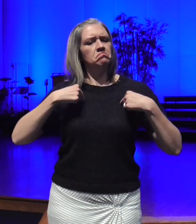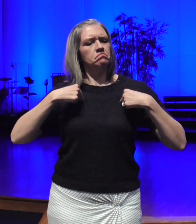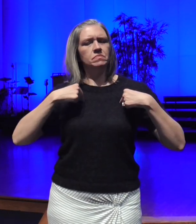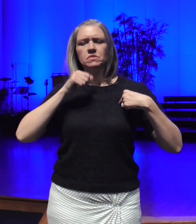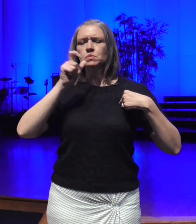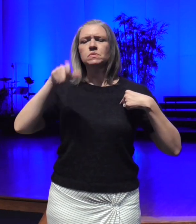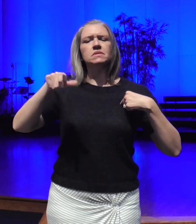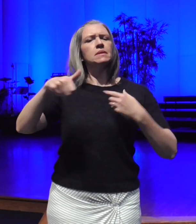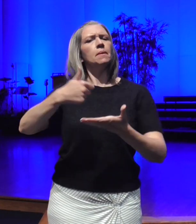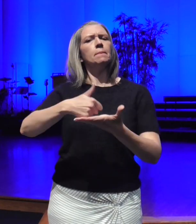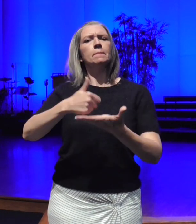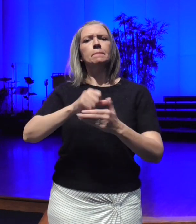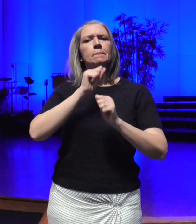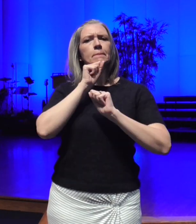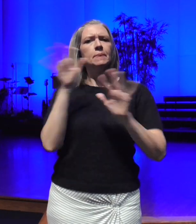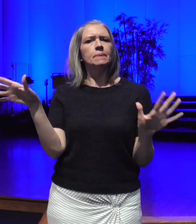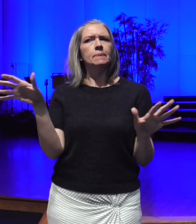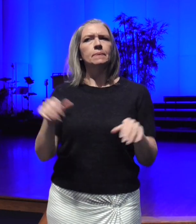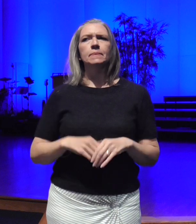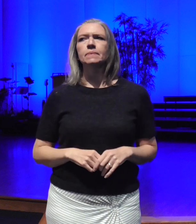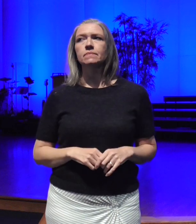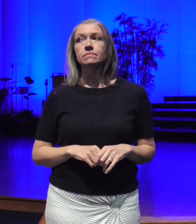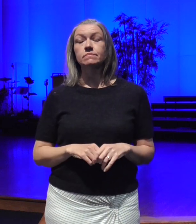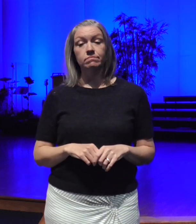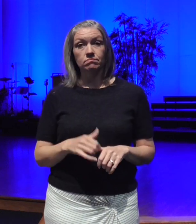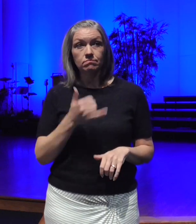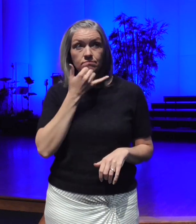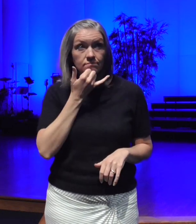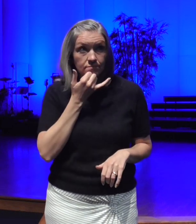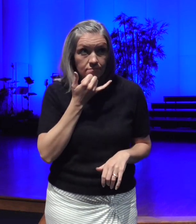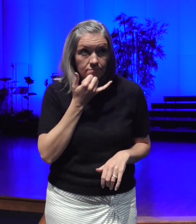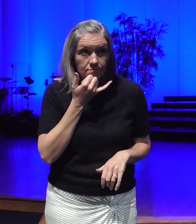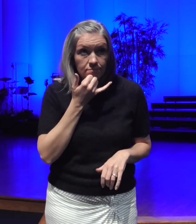didn't need any help at all.